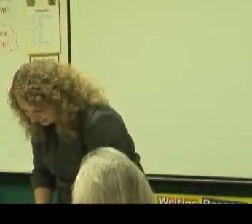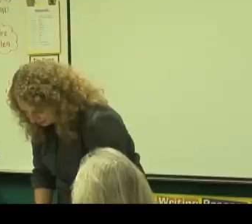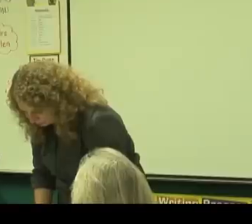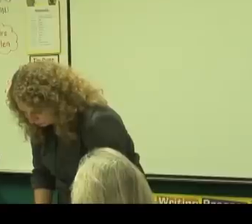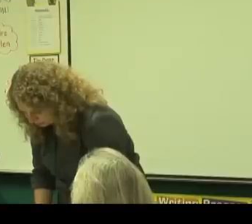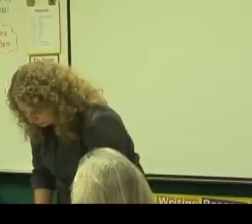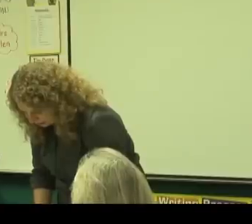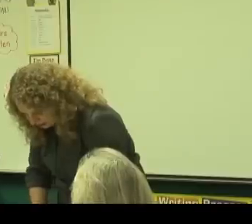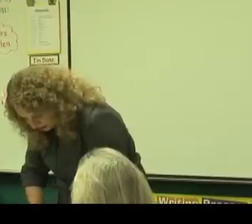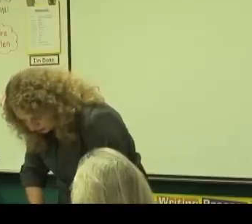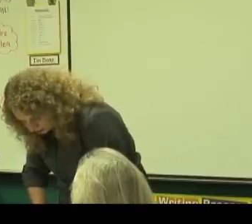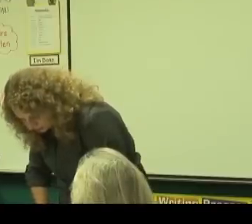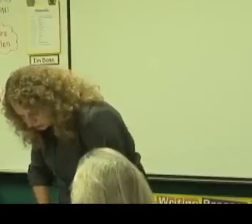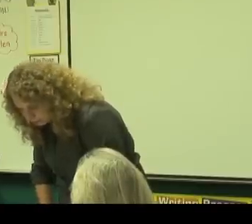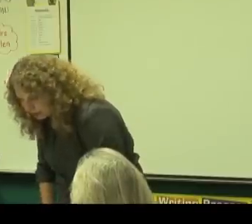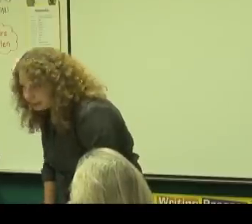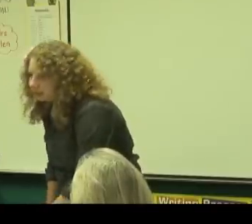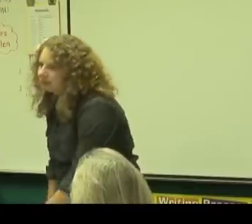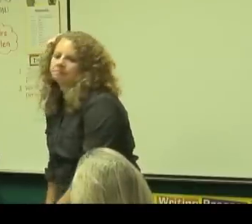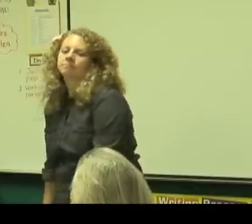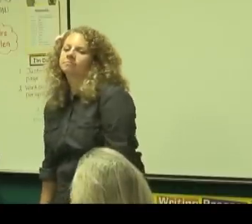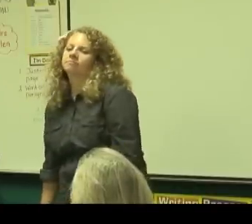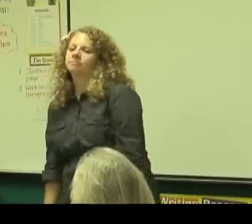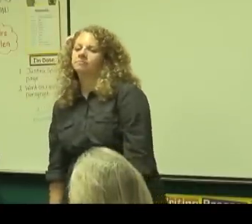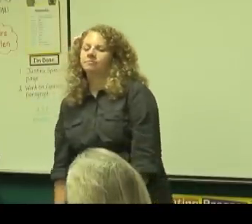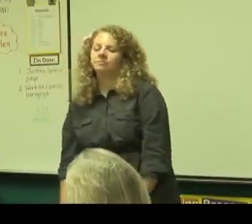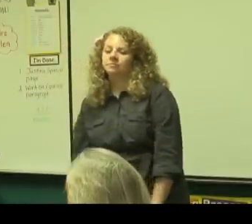Okay, what about a bucket?